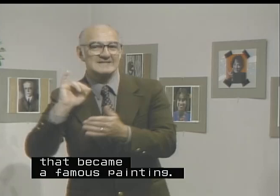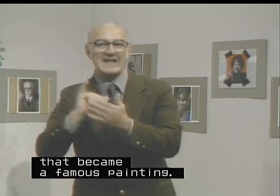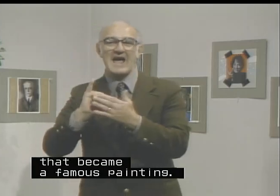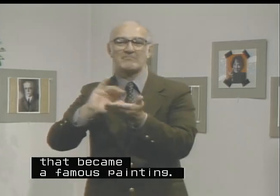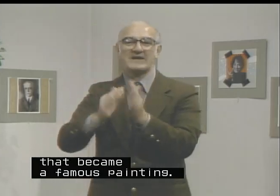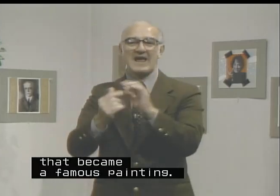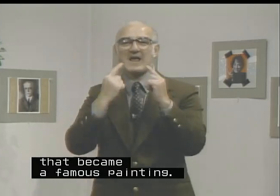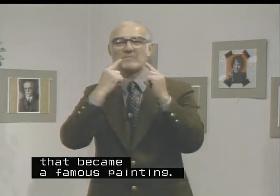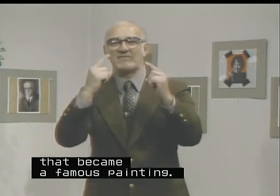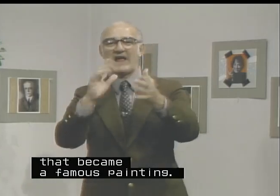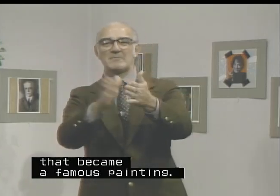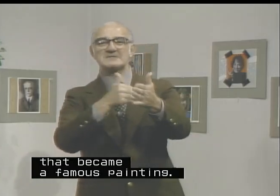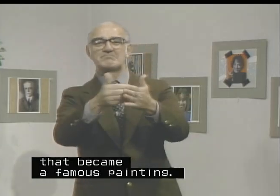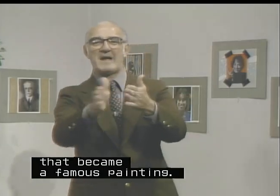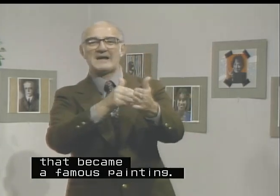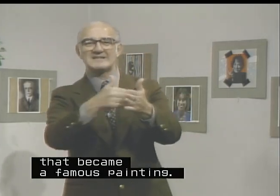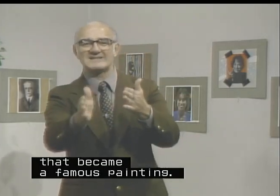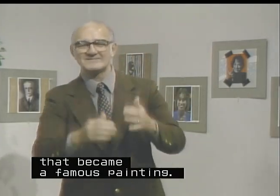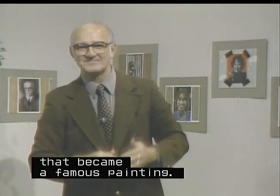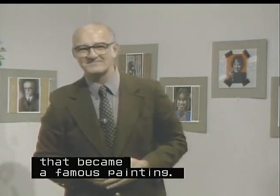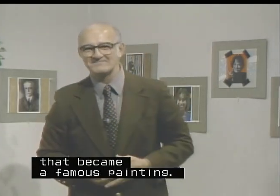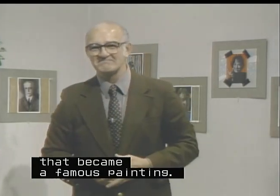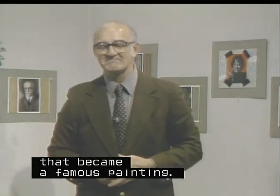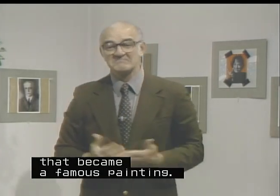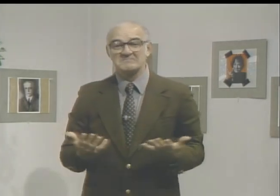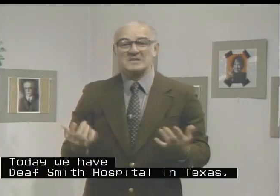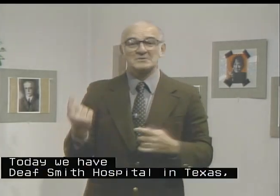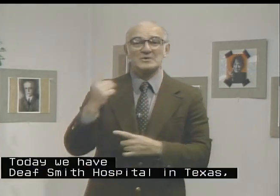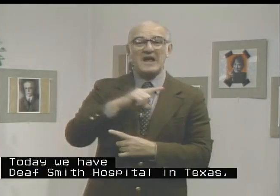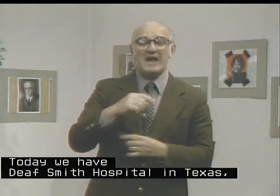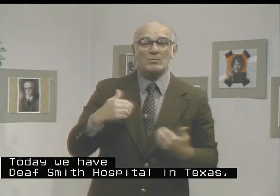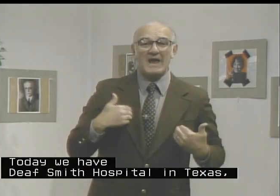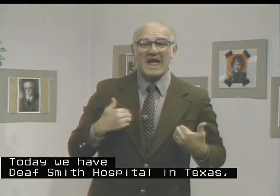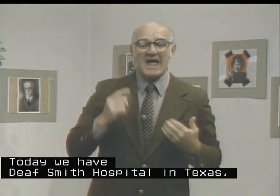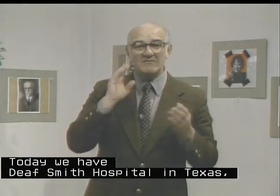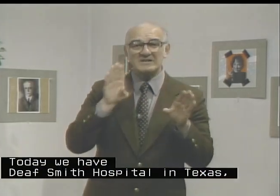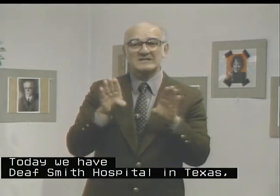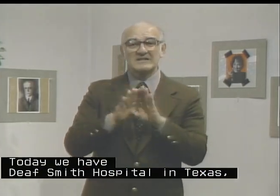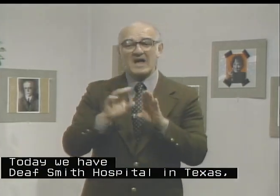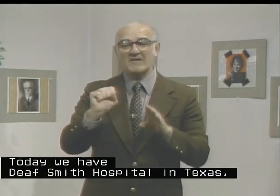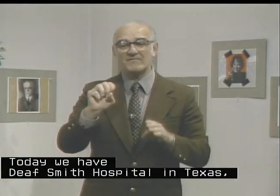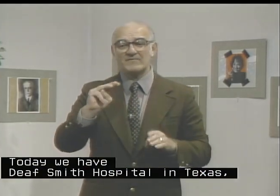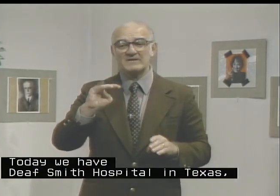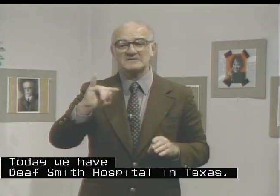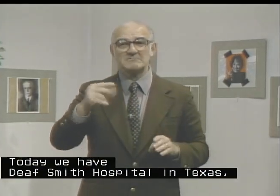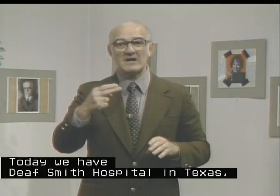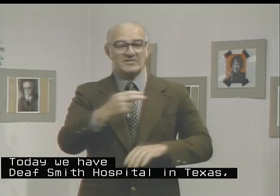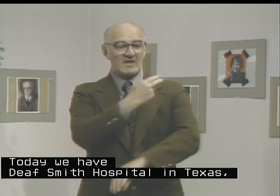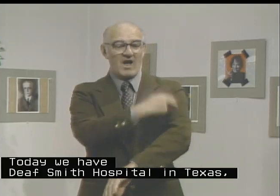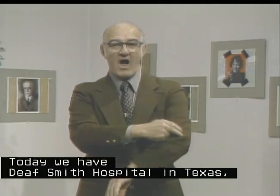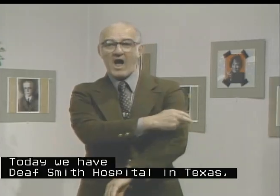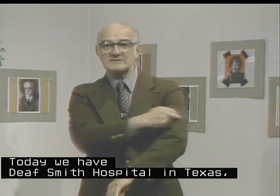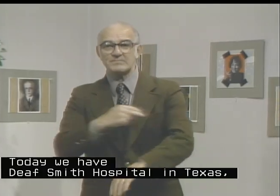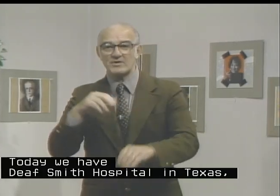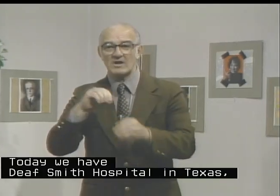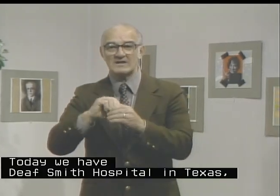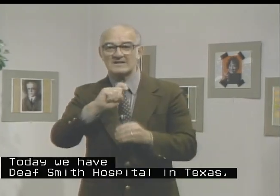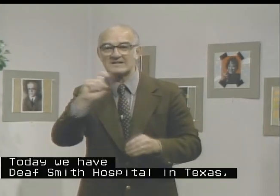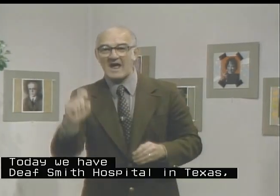That became a famous painting. Today we have Deaf Smith Hospital in